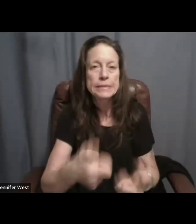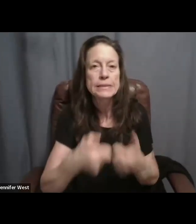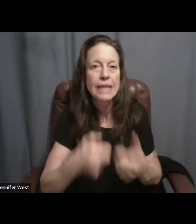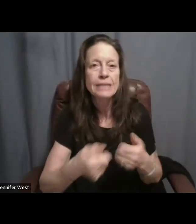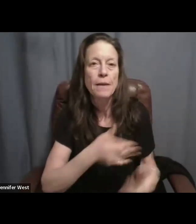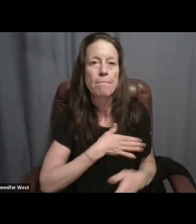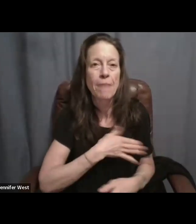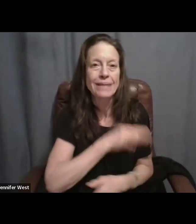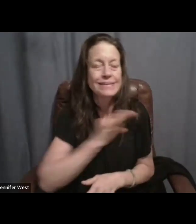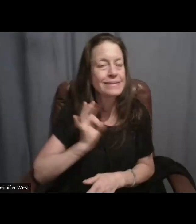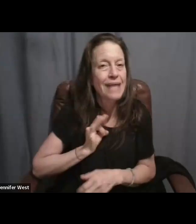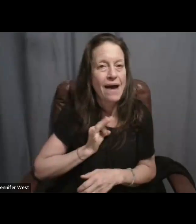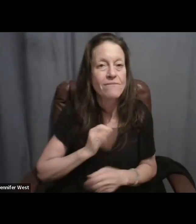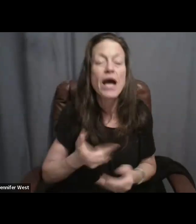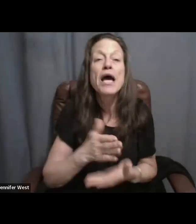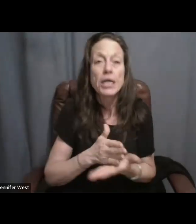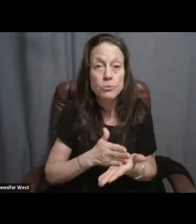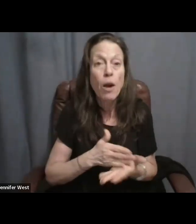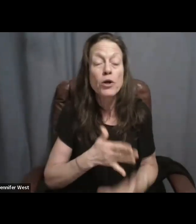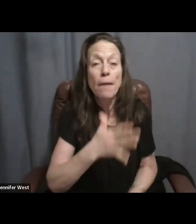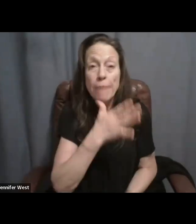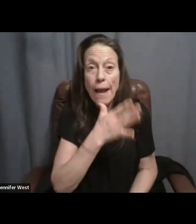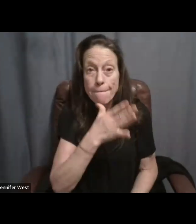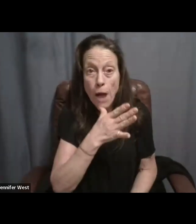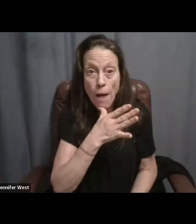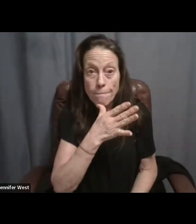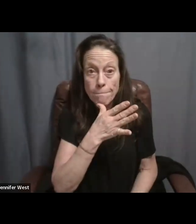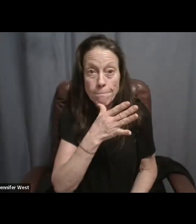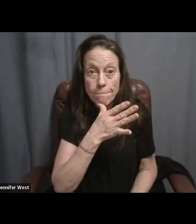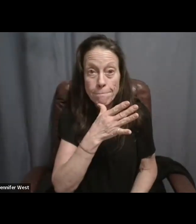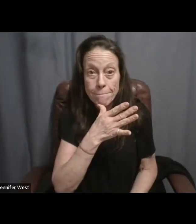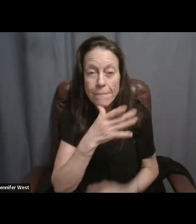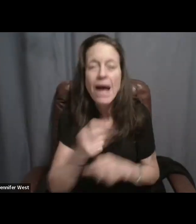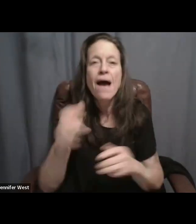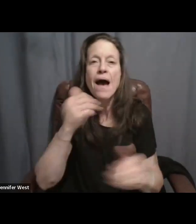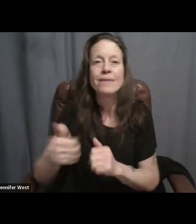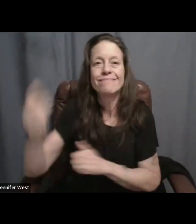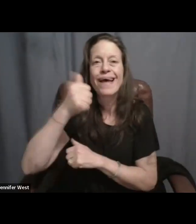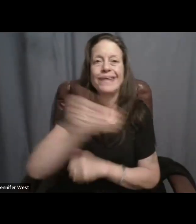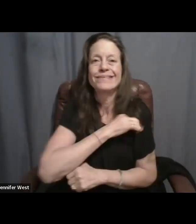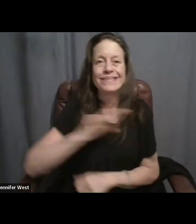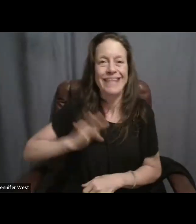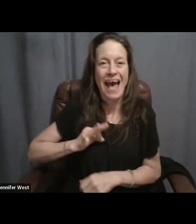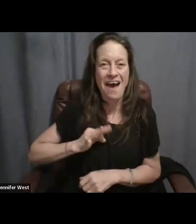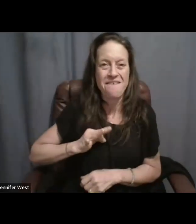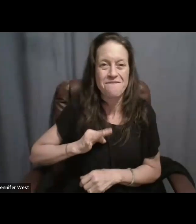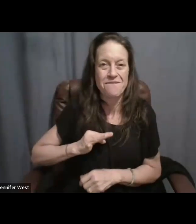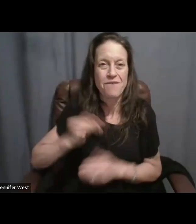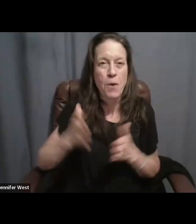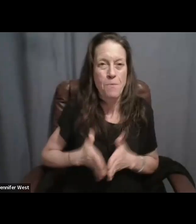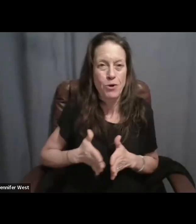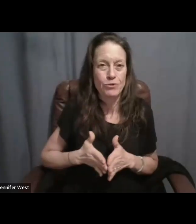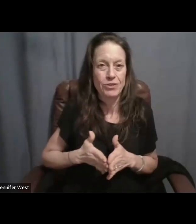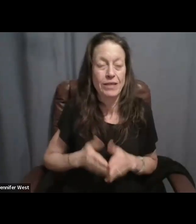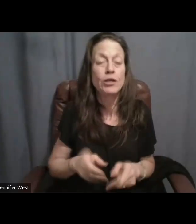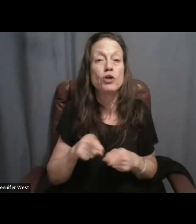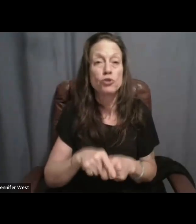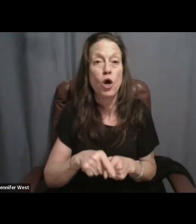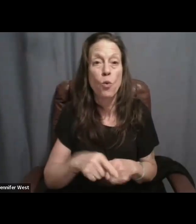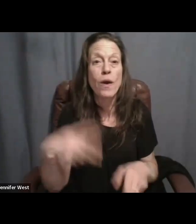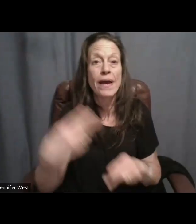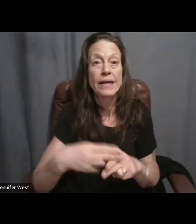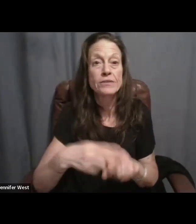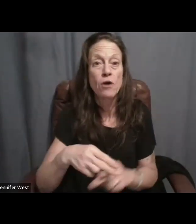just part of being a mom, and as well as being the head staff person. So, but yes, Frederick's self-directed services